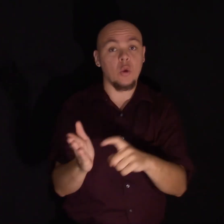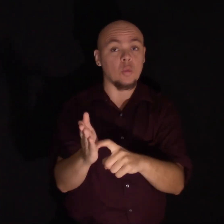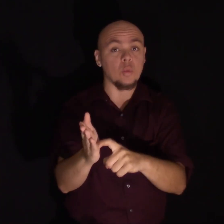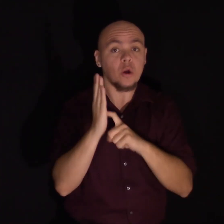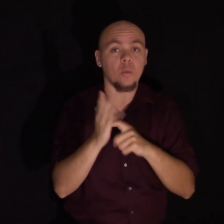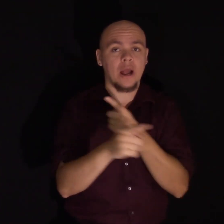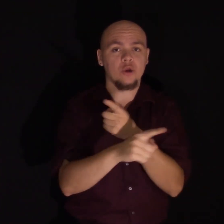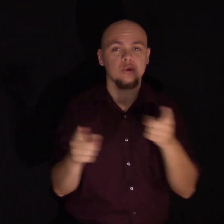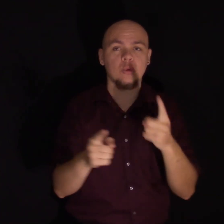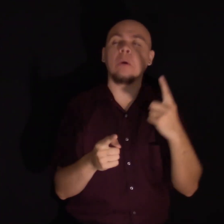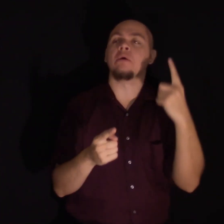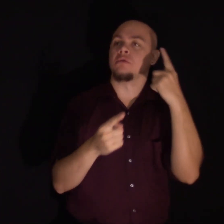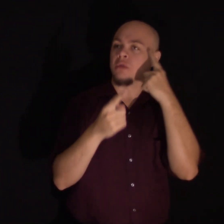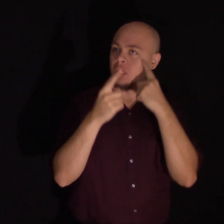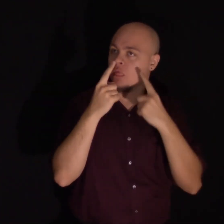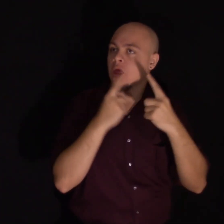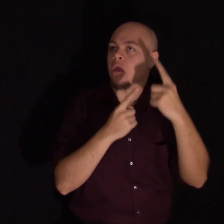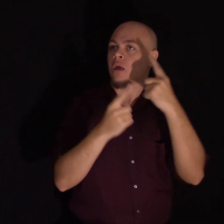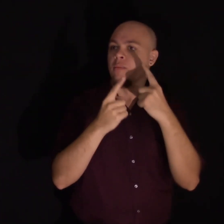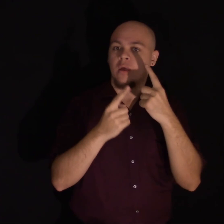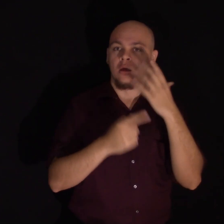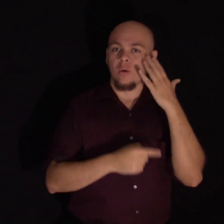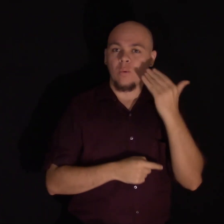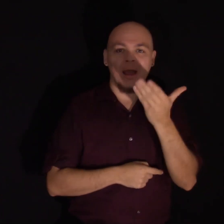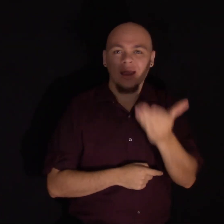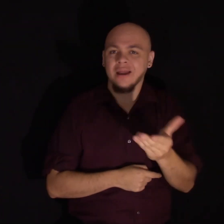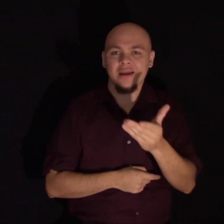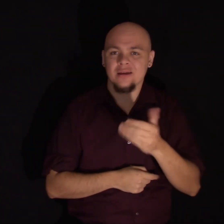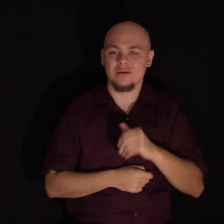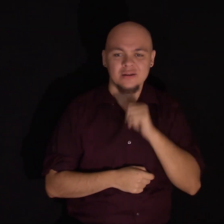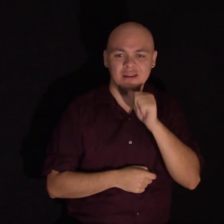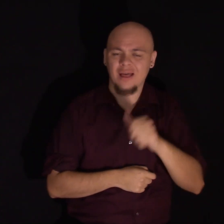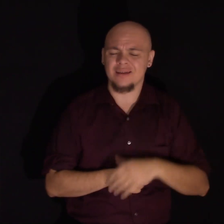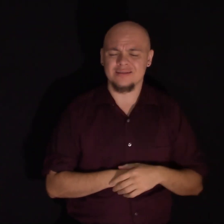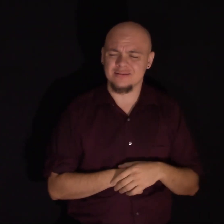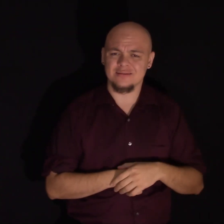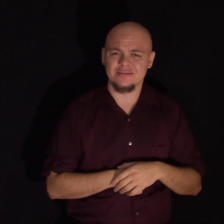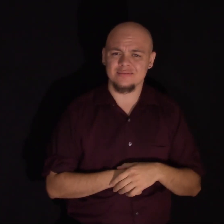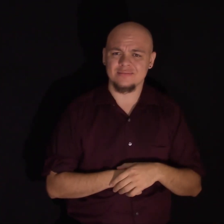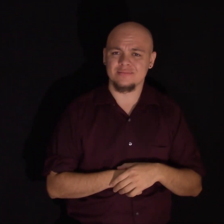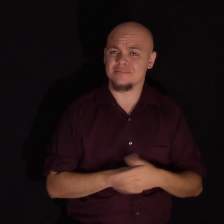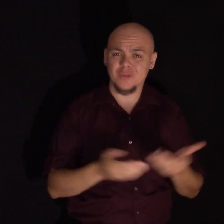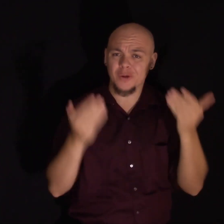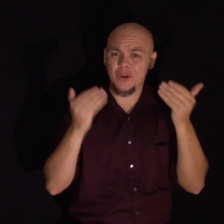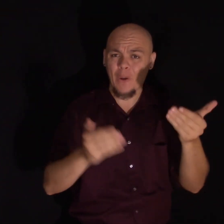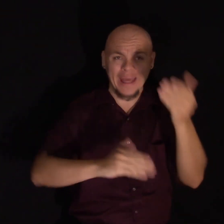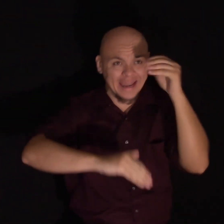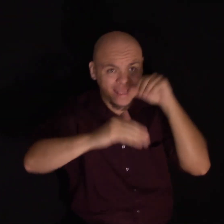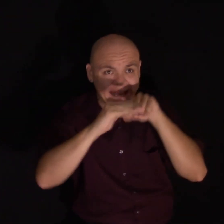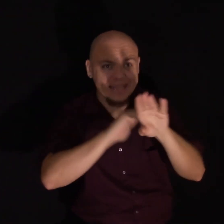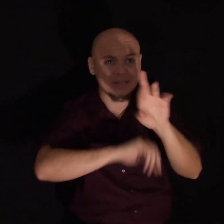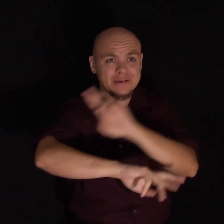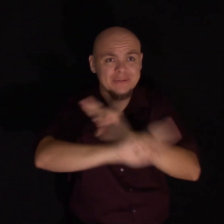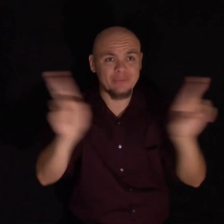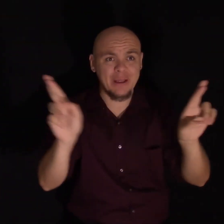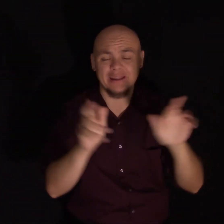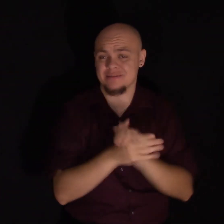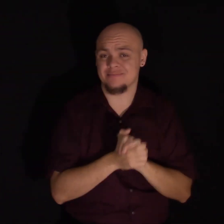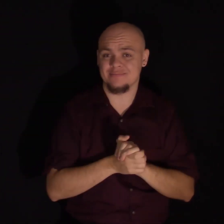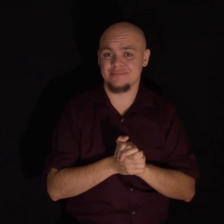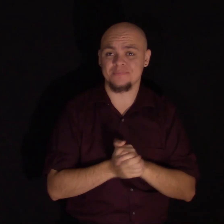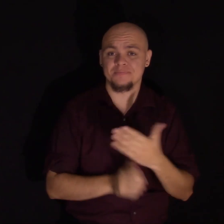least consider it. Because why not you, baby? Enter the arena. Thank you.